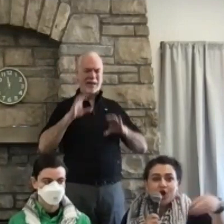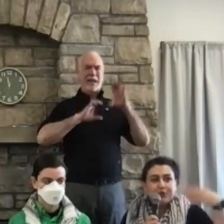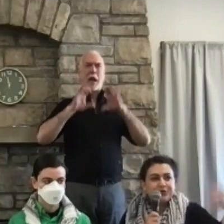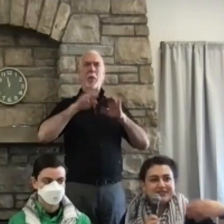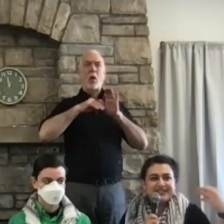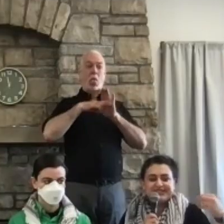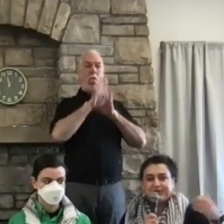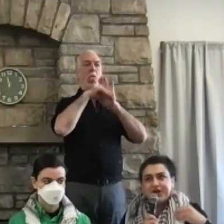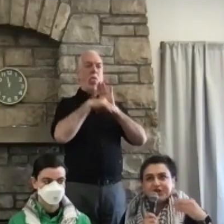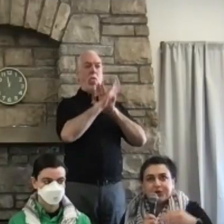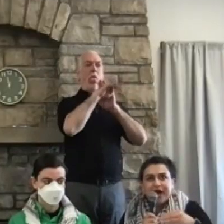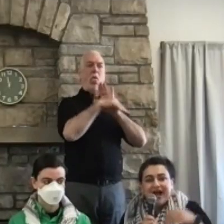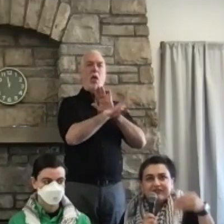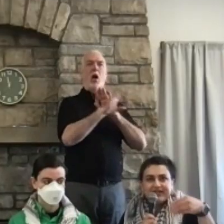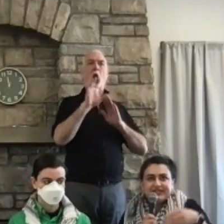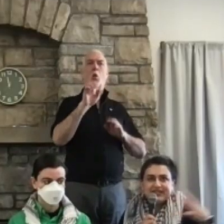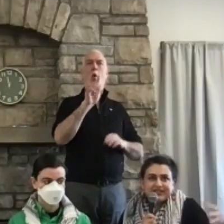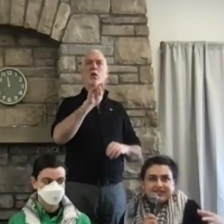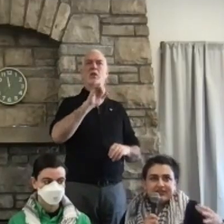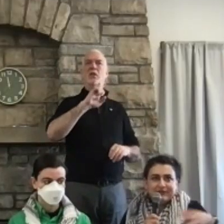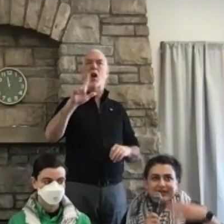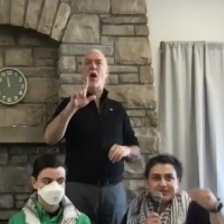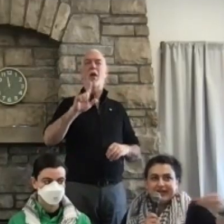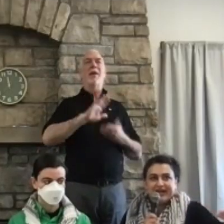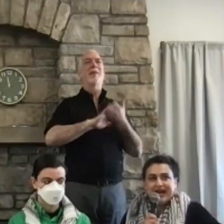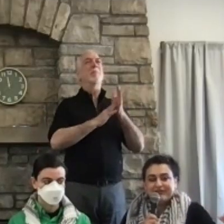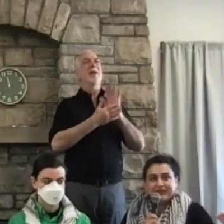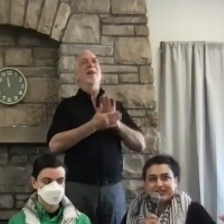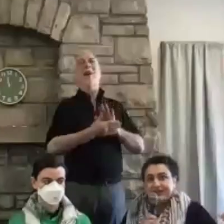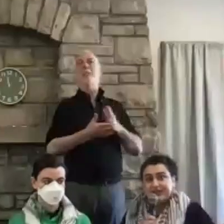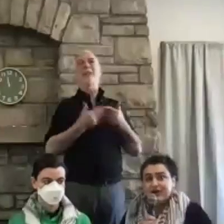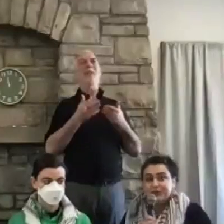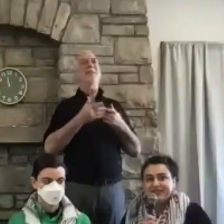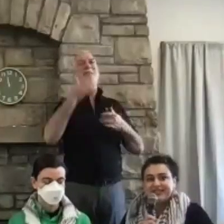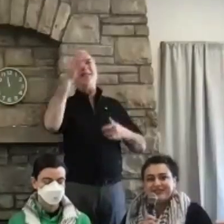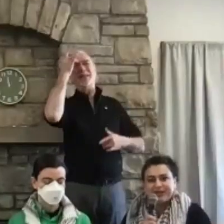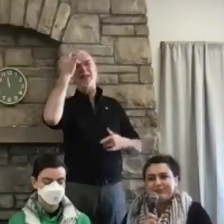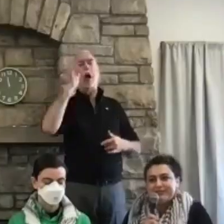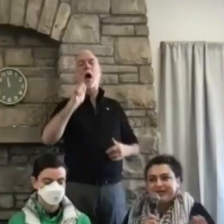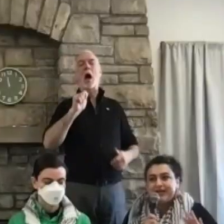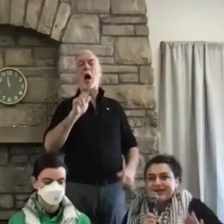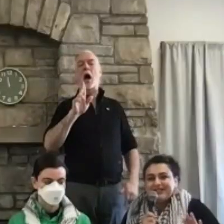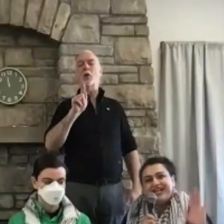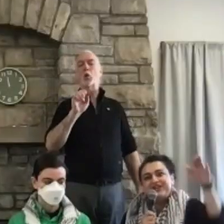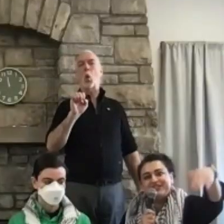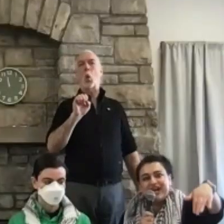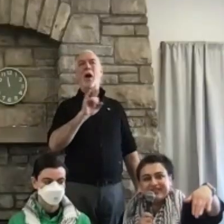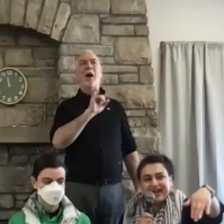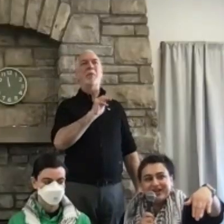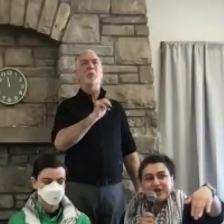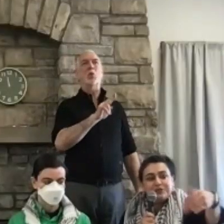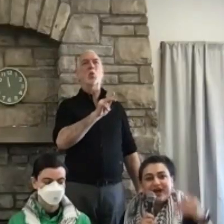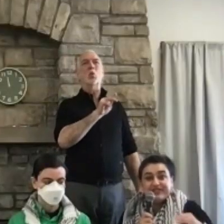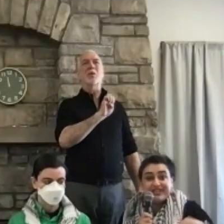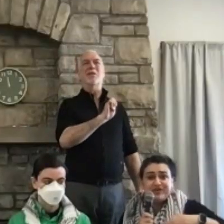susceptibility to an autoimmune disease. You're at a risk statistically if you already genetically have the risk of an autoimmune disease, but it might be 10 years down